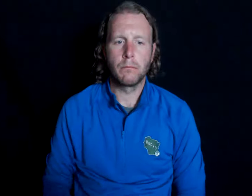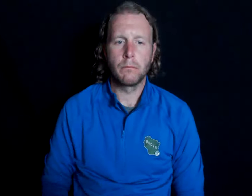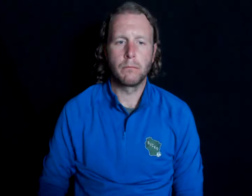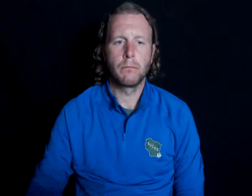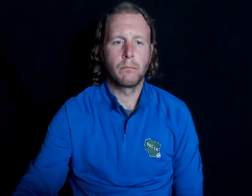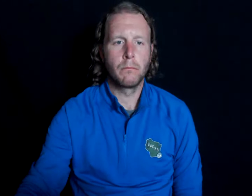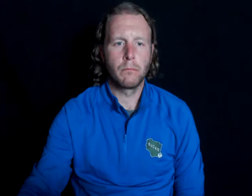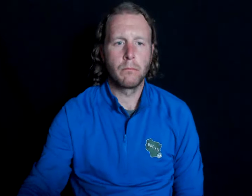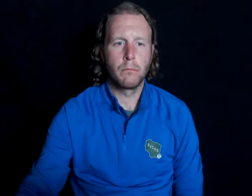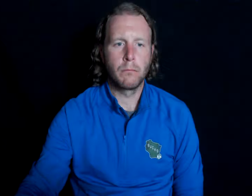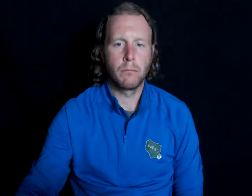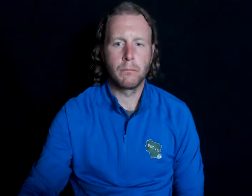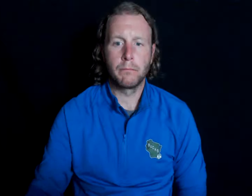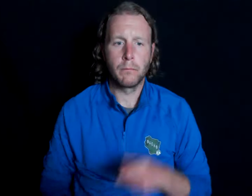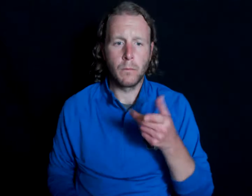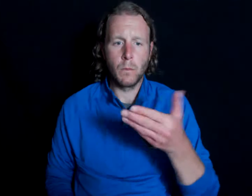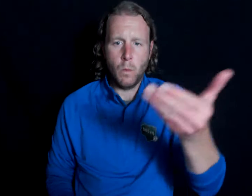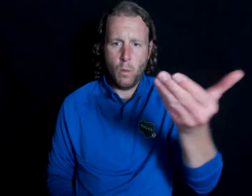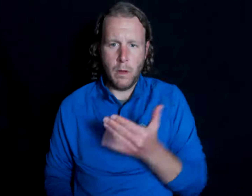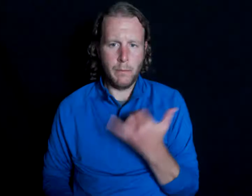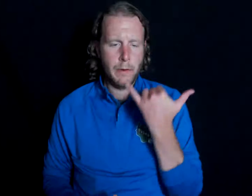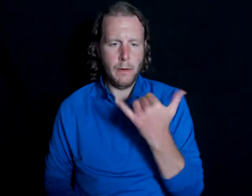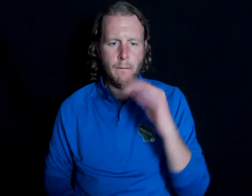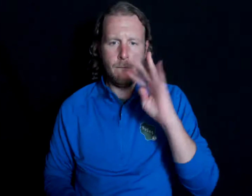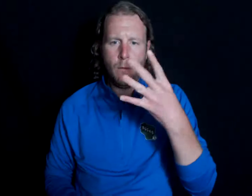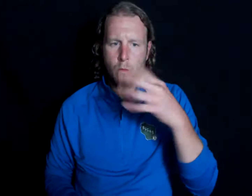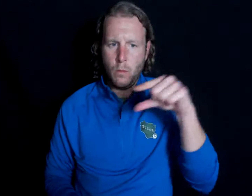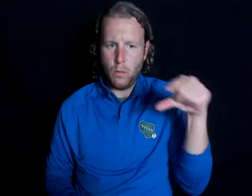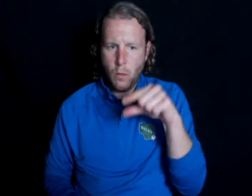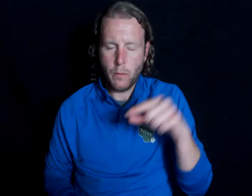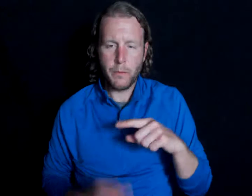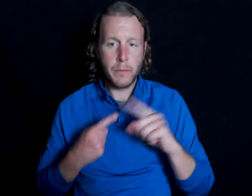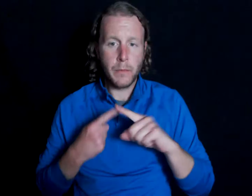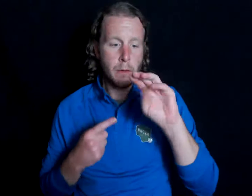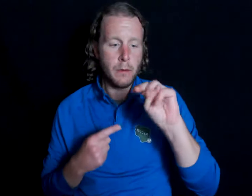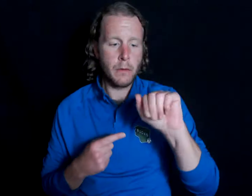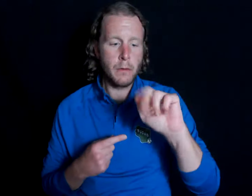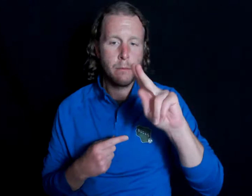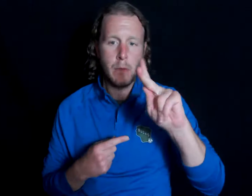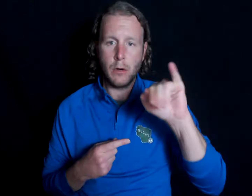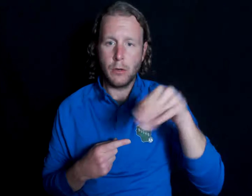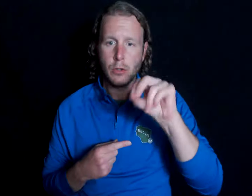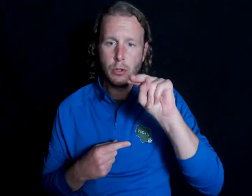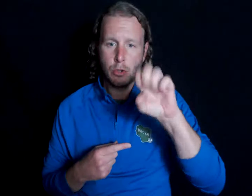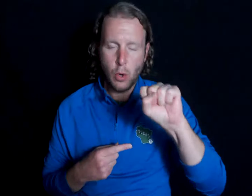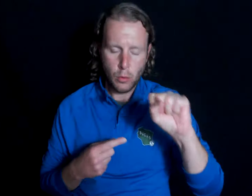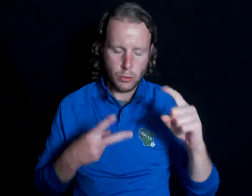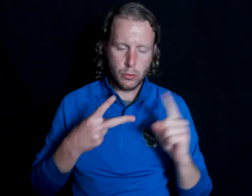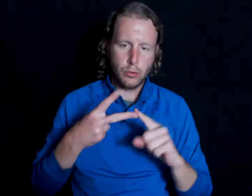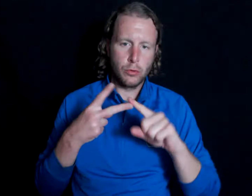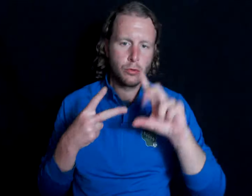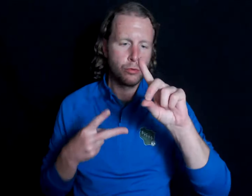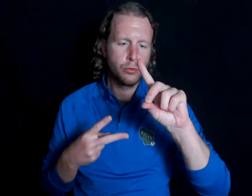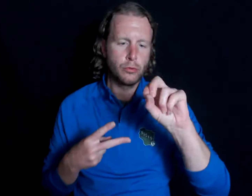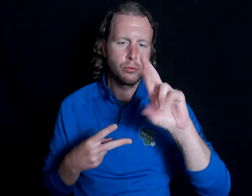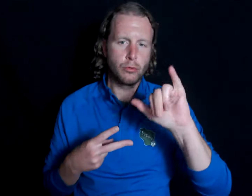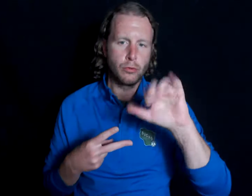And welcome back, everyone, for the start of the fourth quarter. Mark Jones alongside Doris Burke, Malika Andrews courtside. As we get